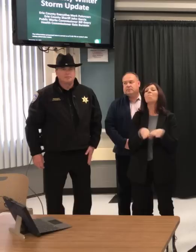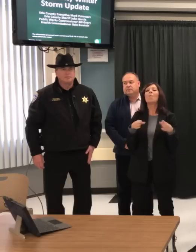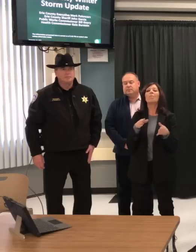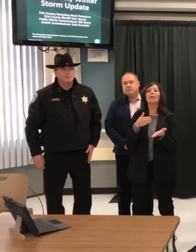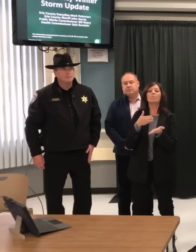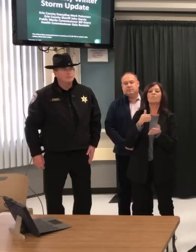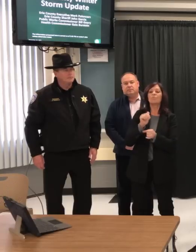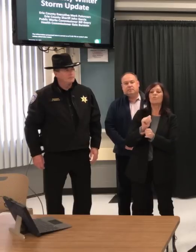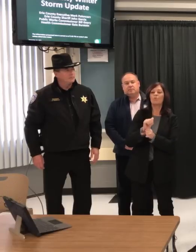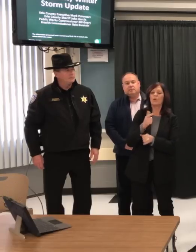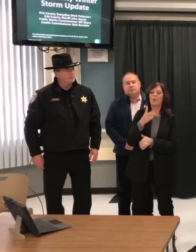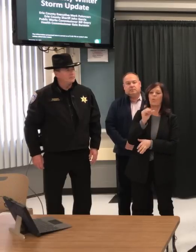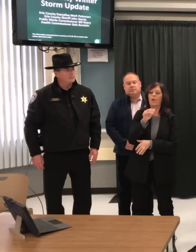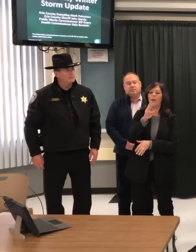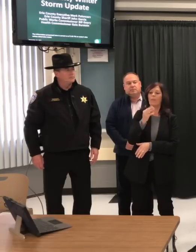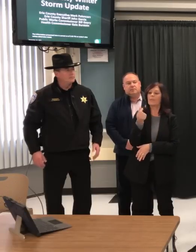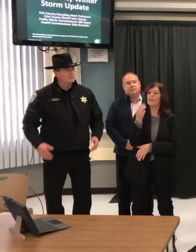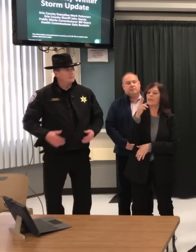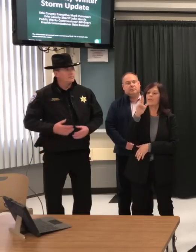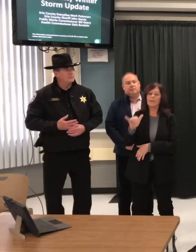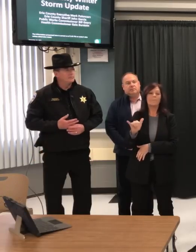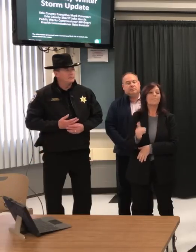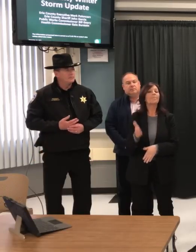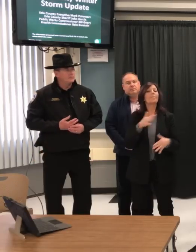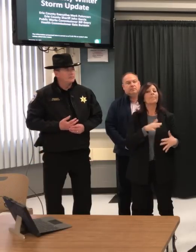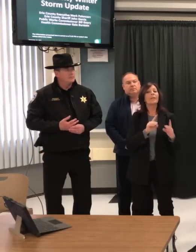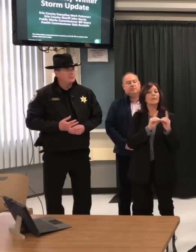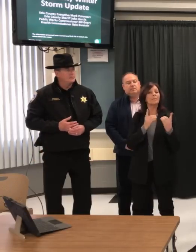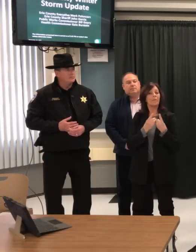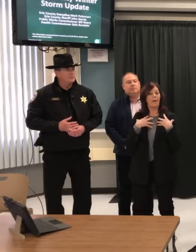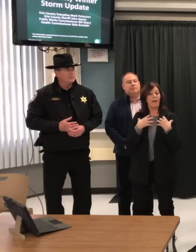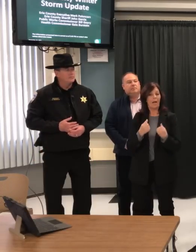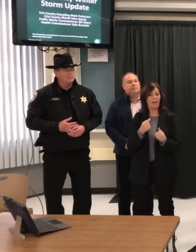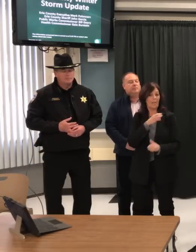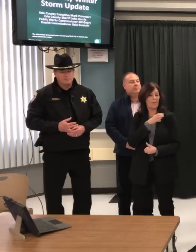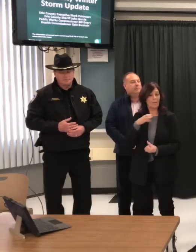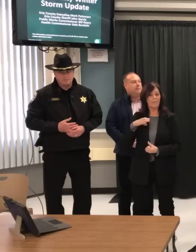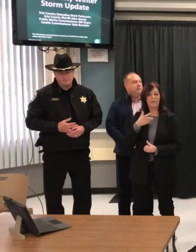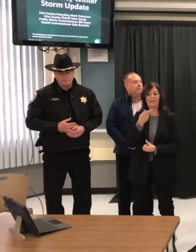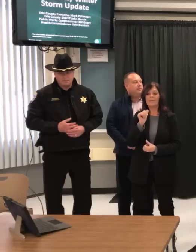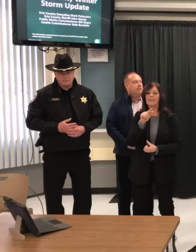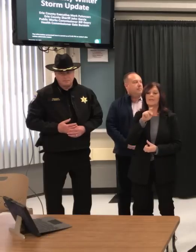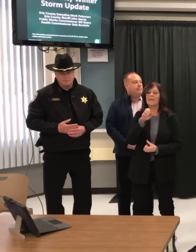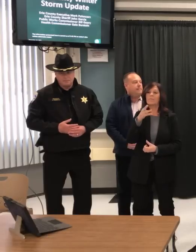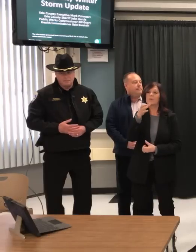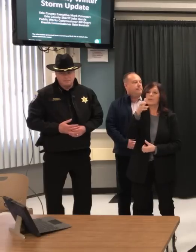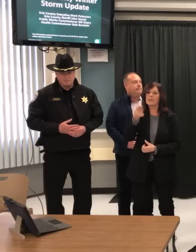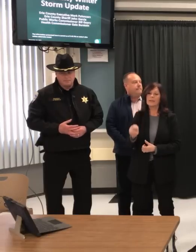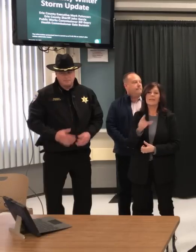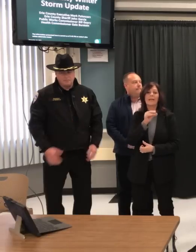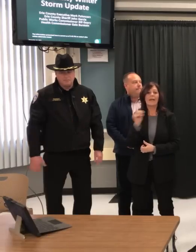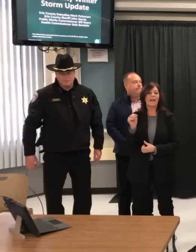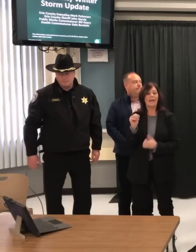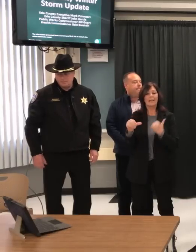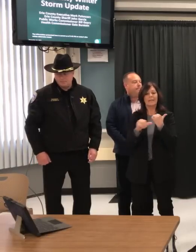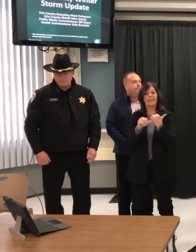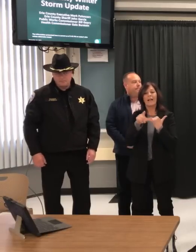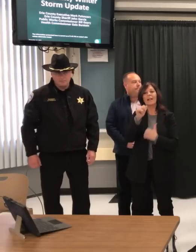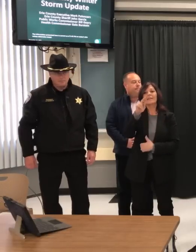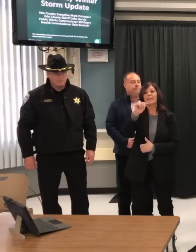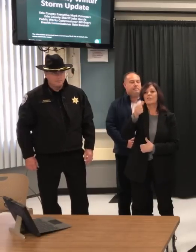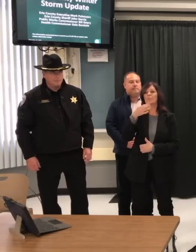Commissioner, William Gary, our Department of Health Commissioner, Gail Burstein, and our Deputy County Executive, Lisa Chimera,